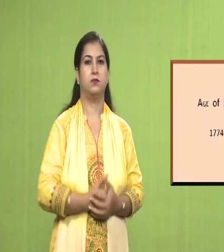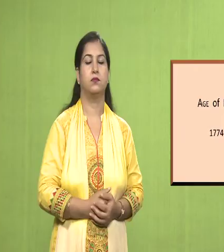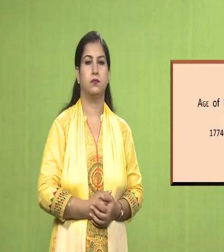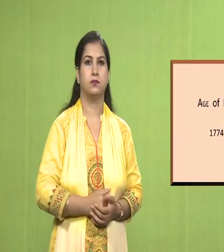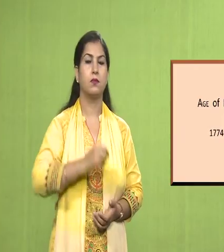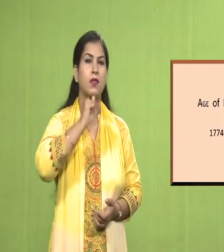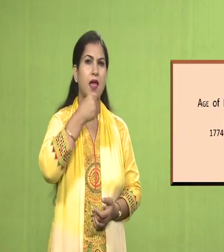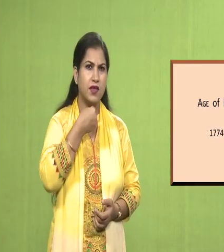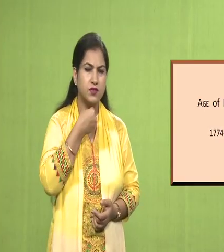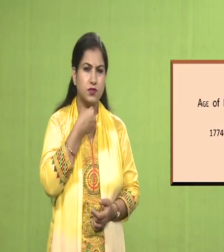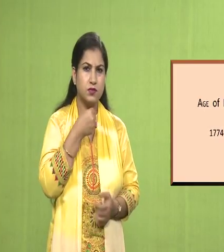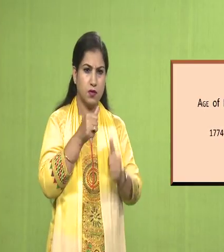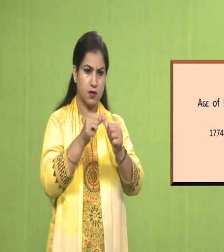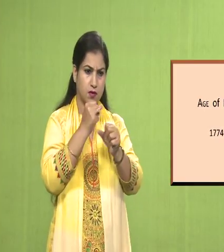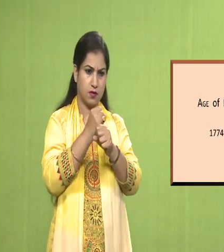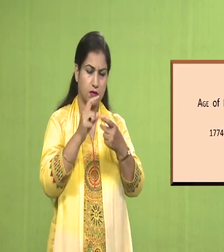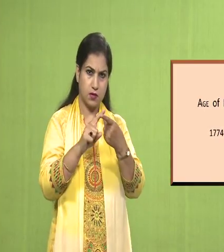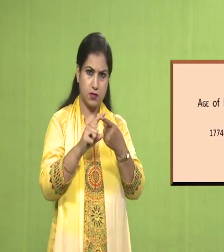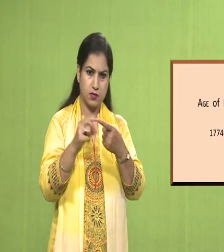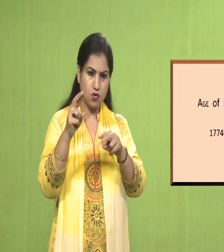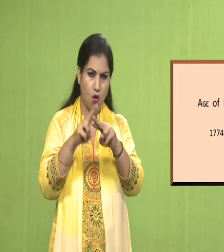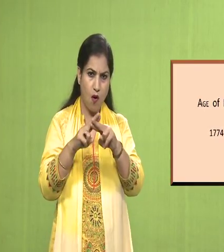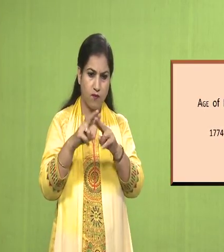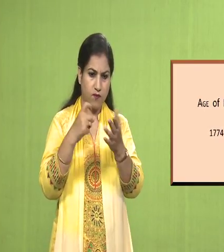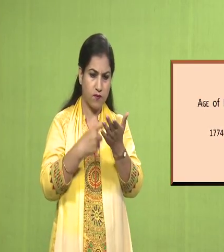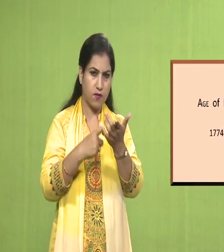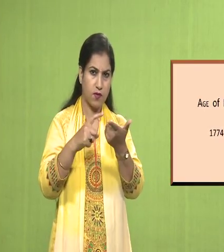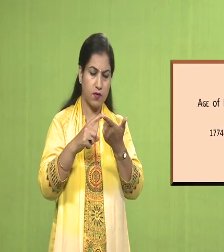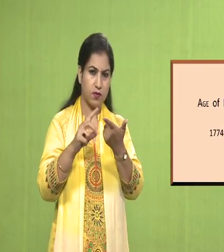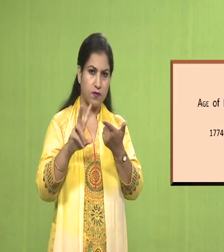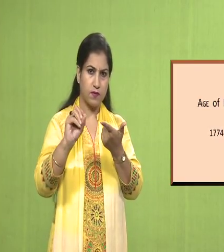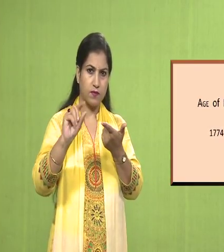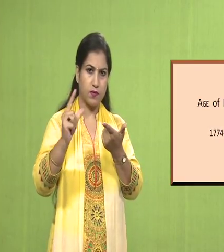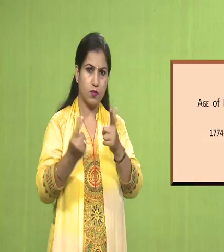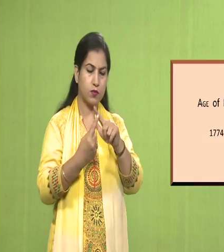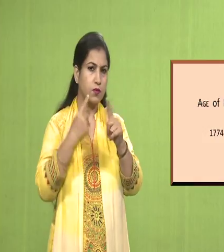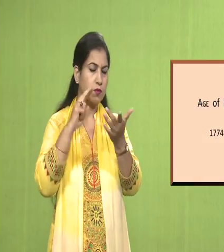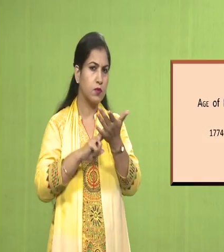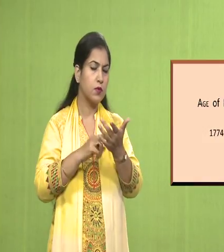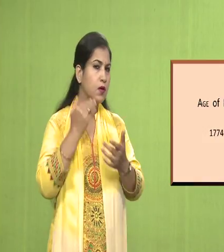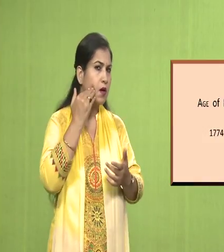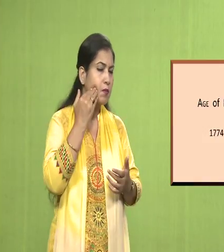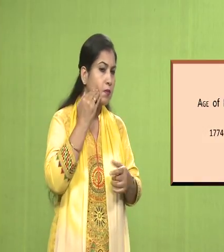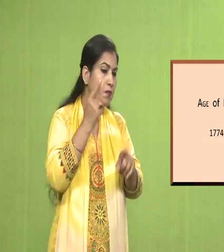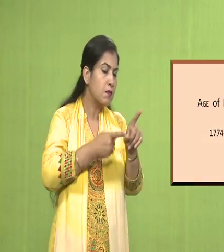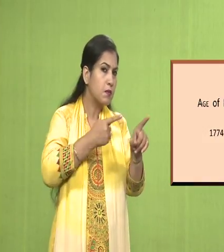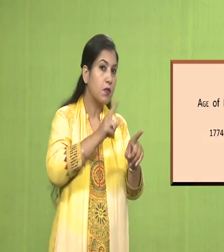The Age of Revolutions is a time period between 1774 till the